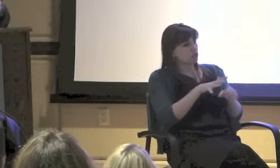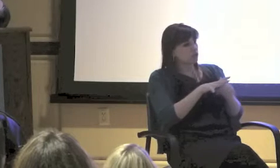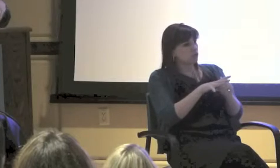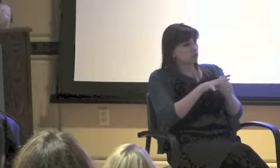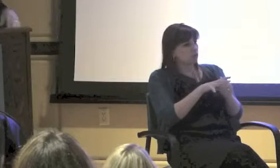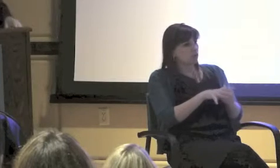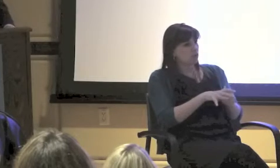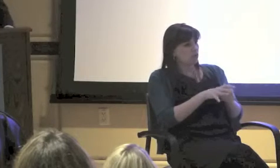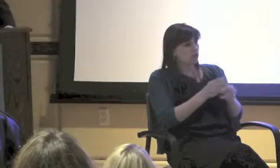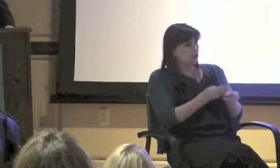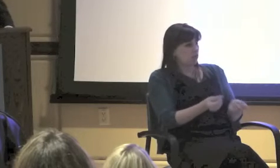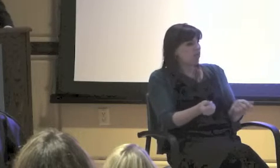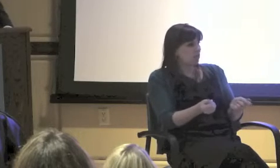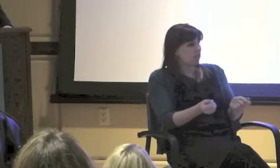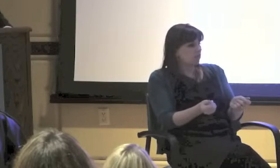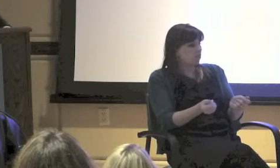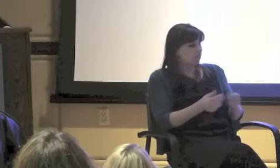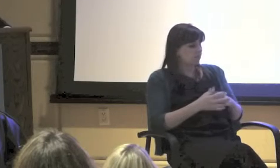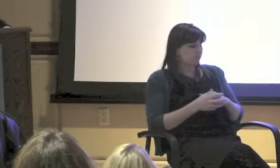the